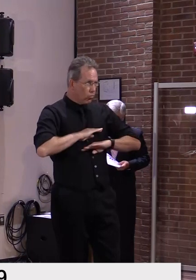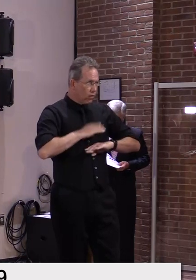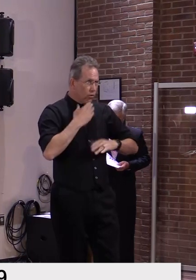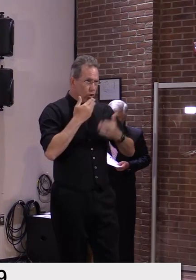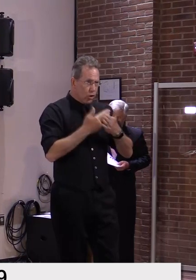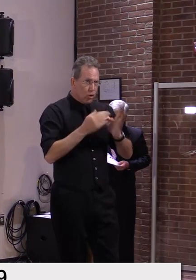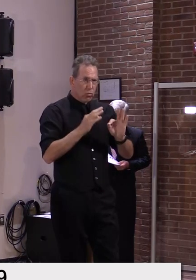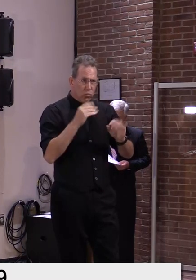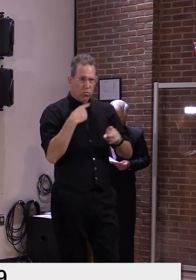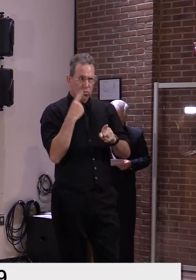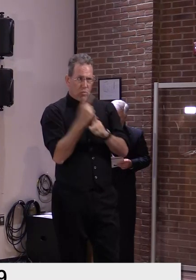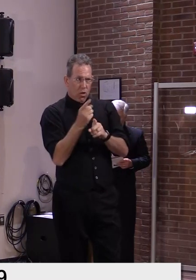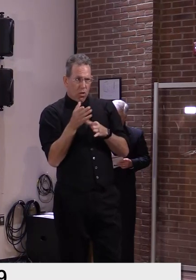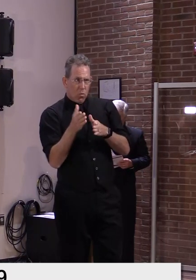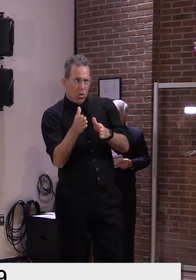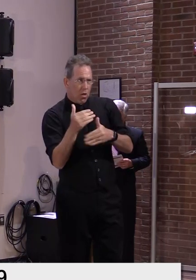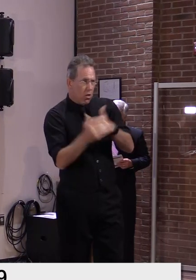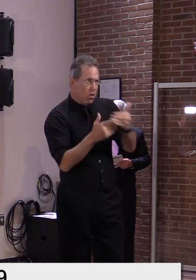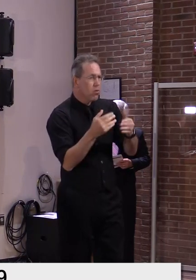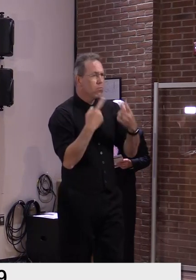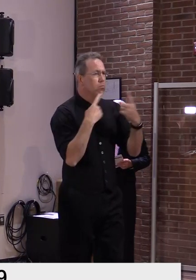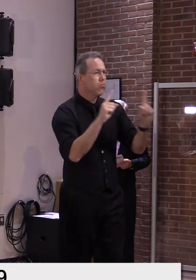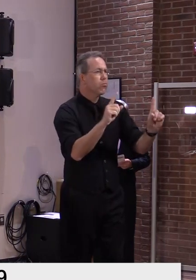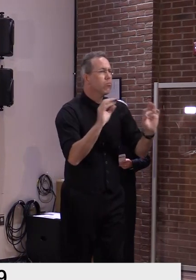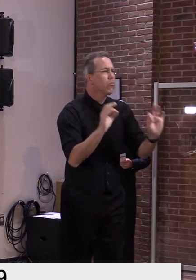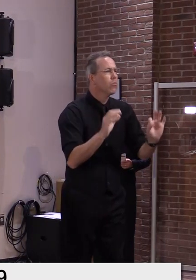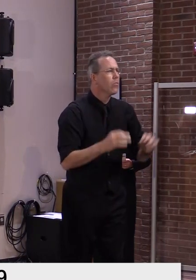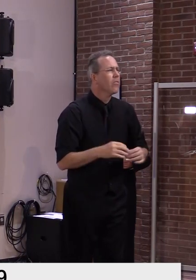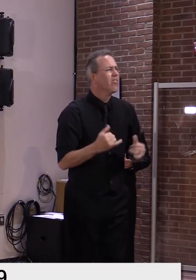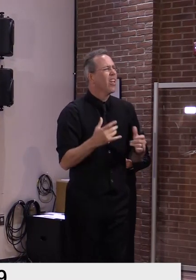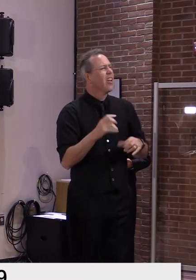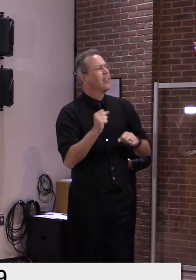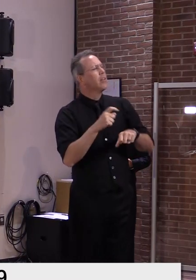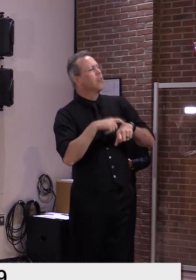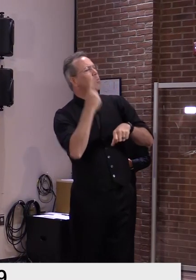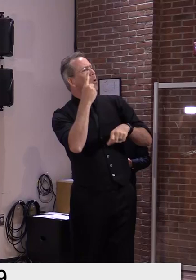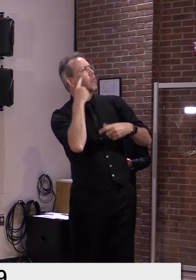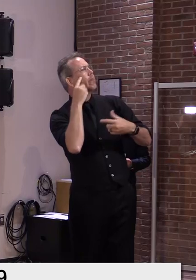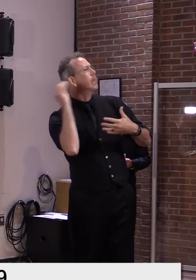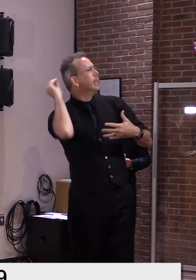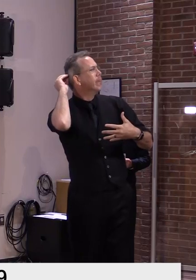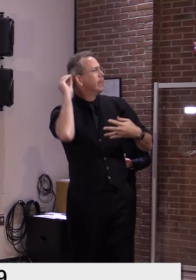So I would guess that was that's a pretty big one.